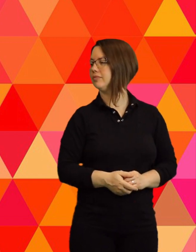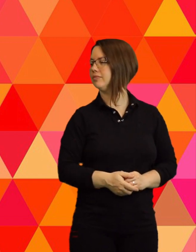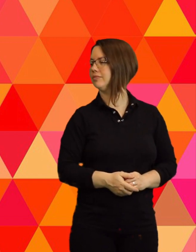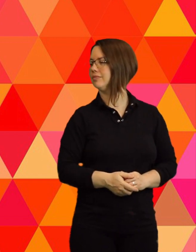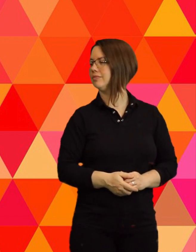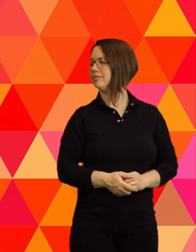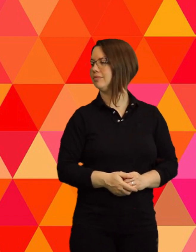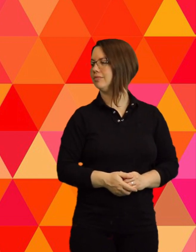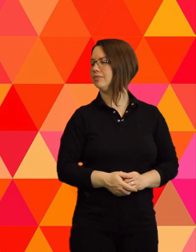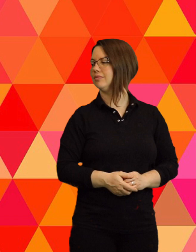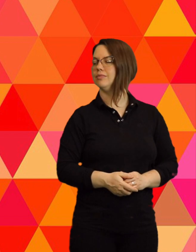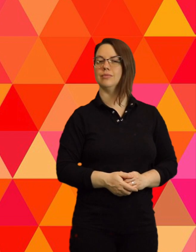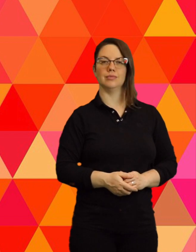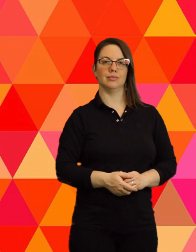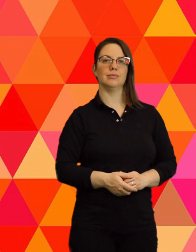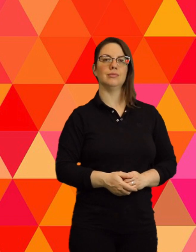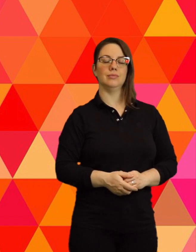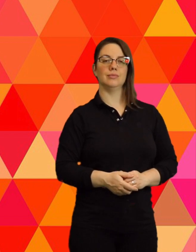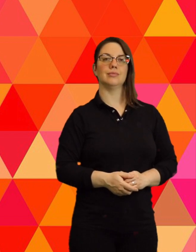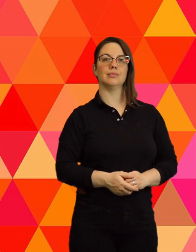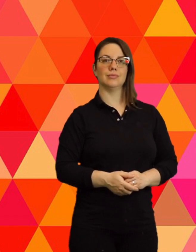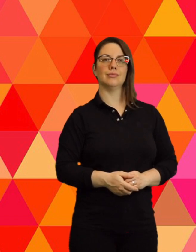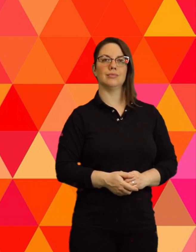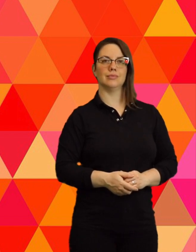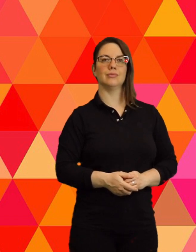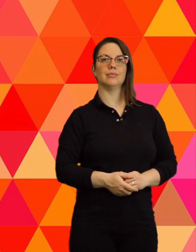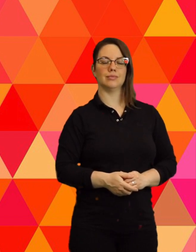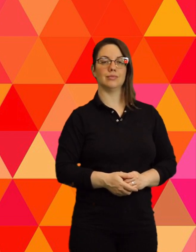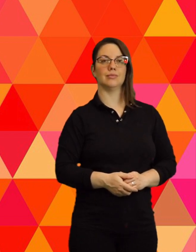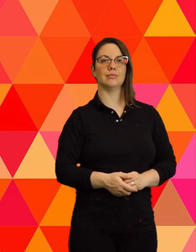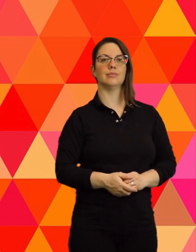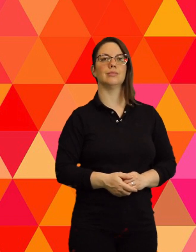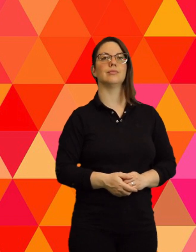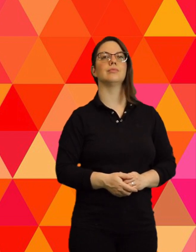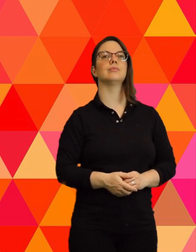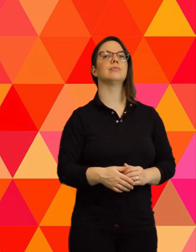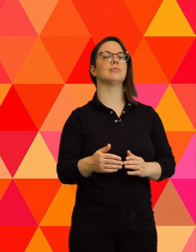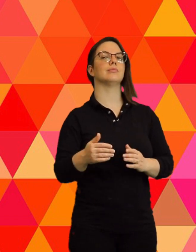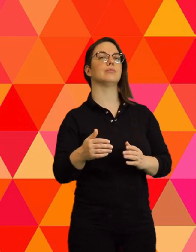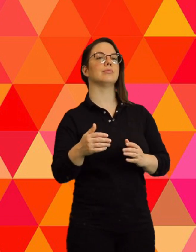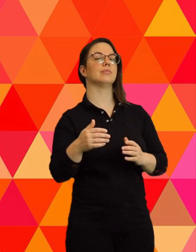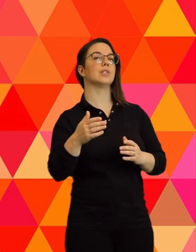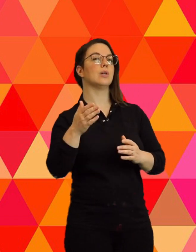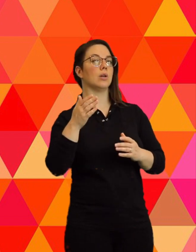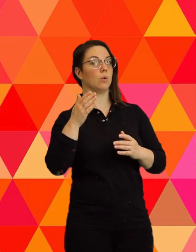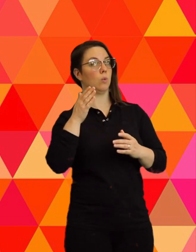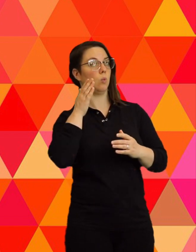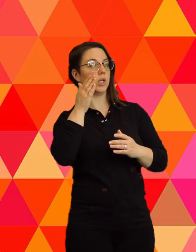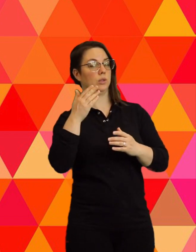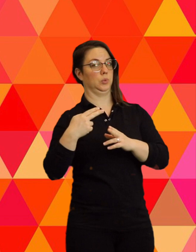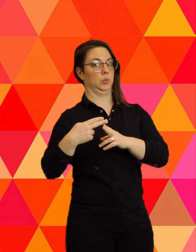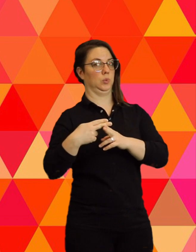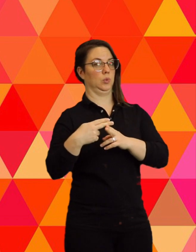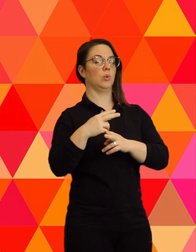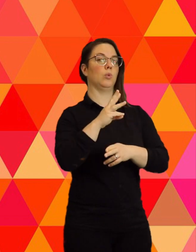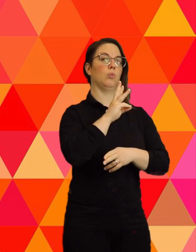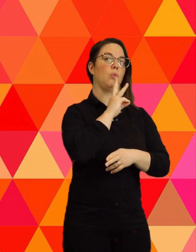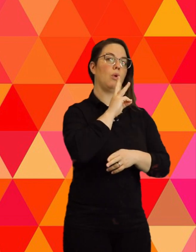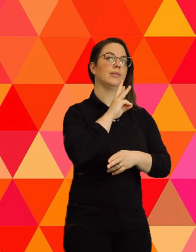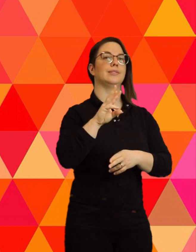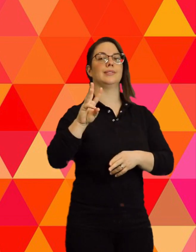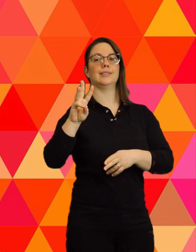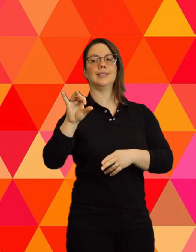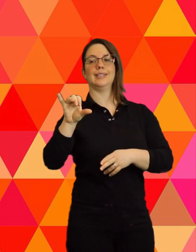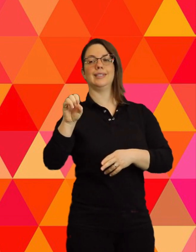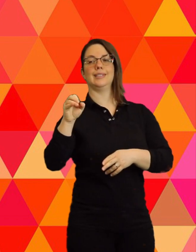What I'm going to do after that, because we're going to mix in the water and yeast together, but the flour mixture, I'm just going to